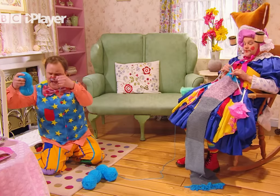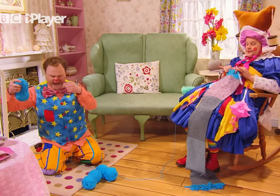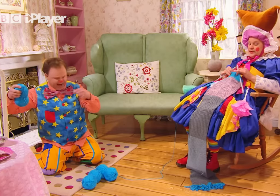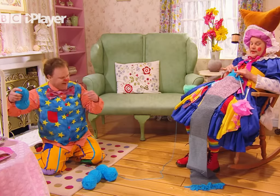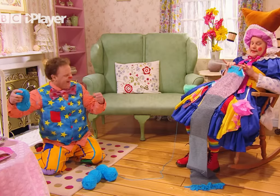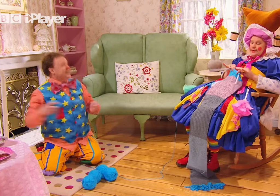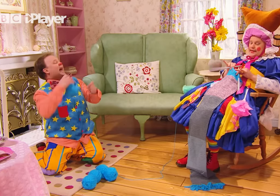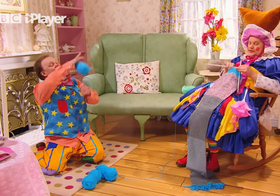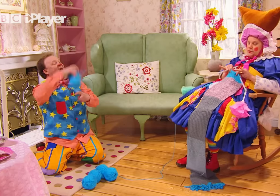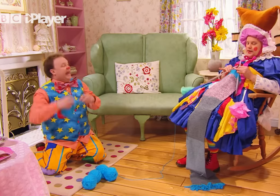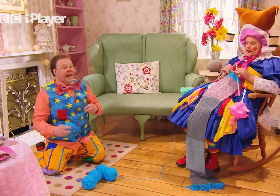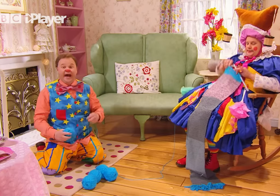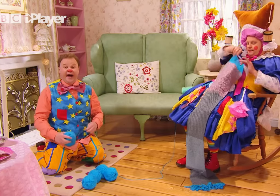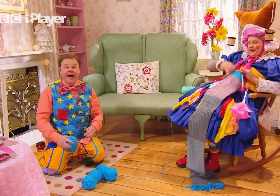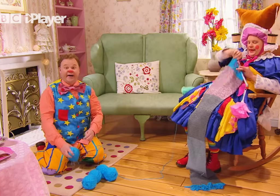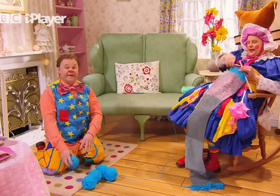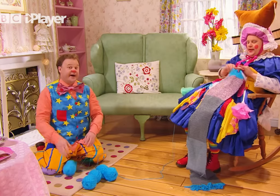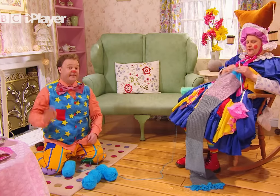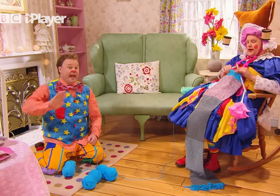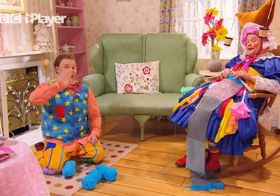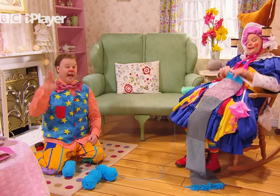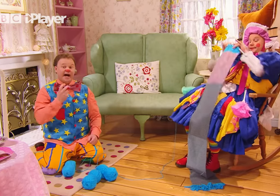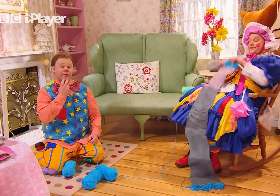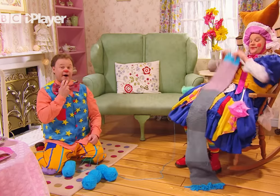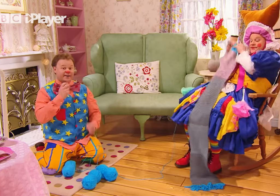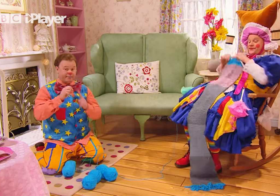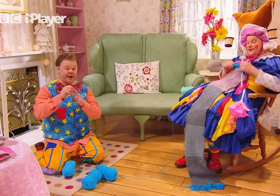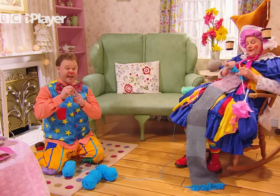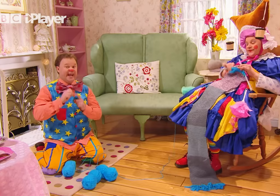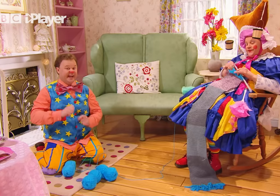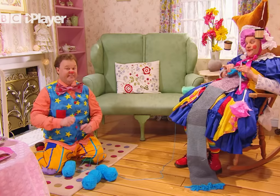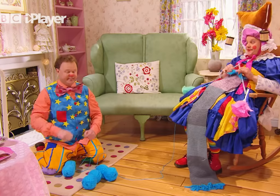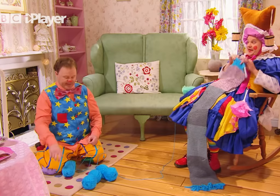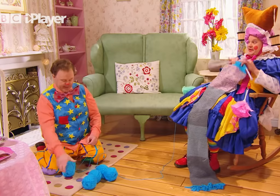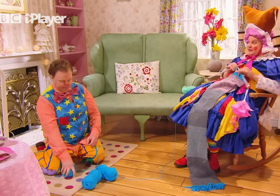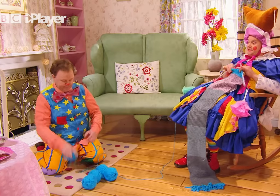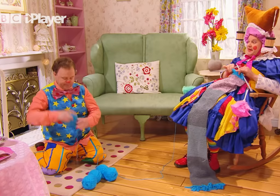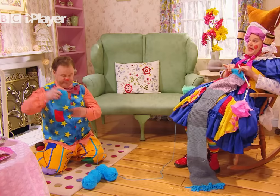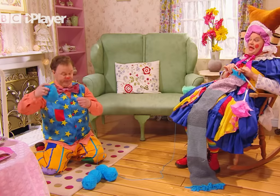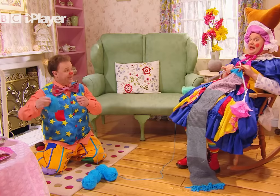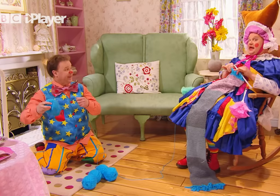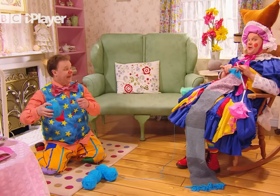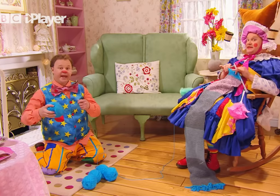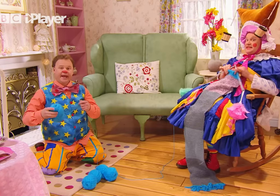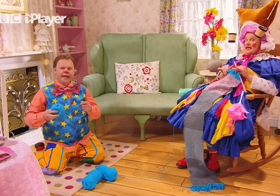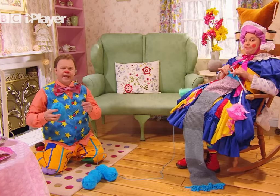Now, are you one? Oh! Hello, Aunt Polly! Oh! Hello, Mr.